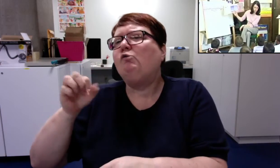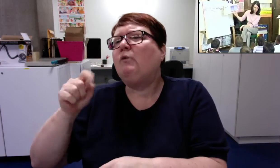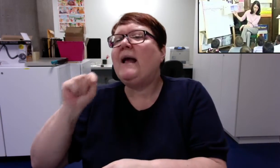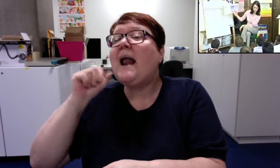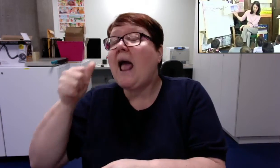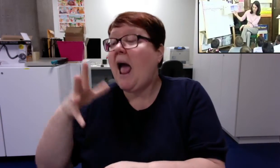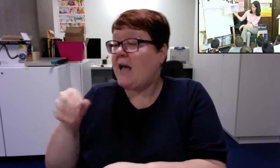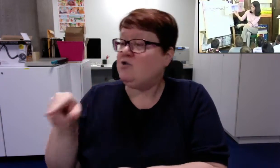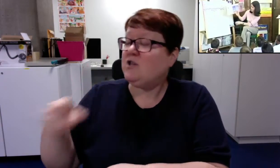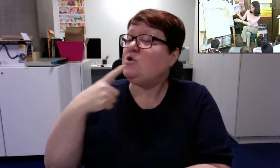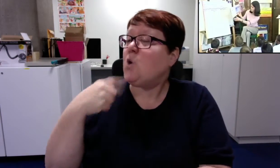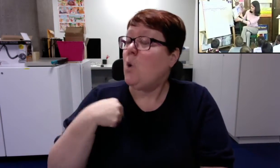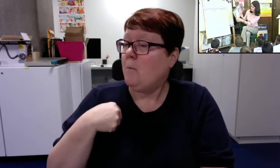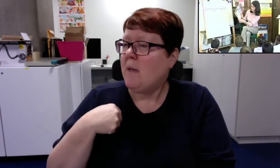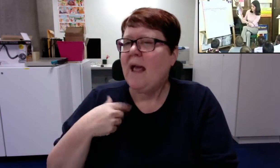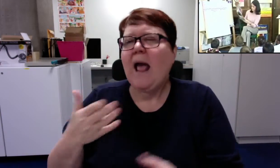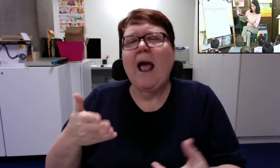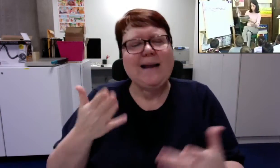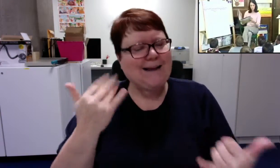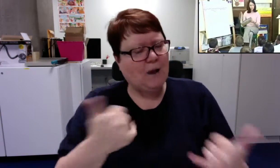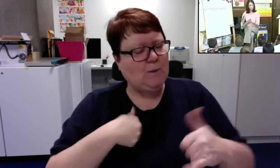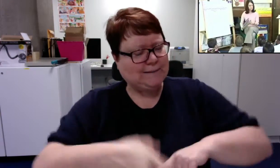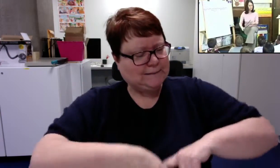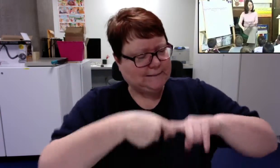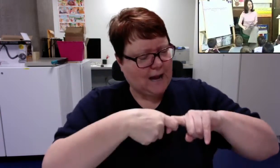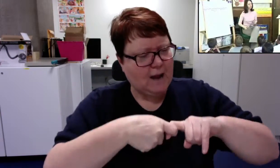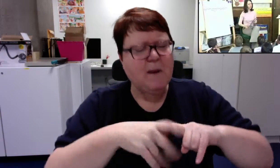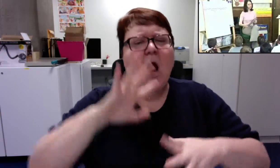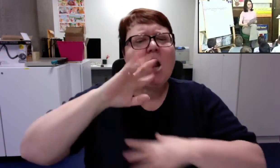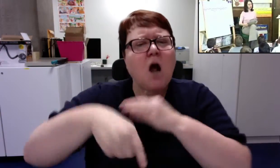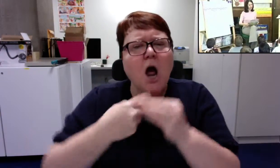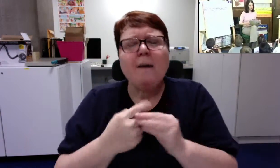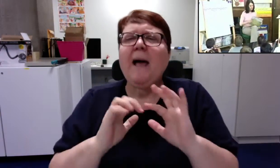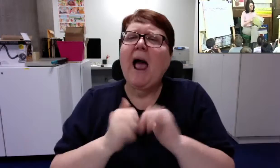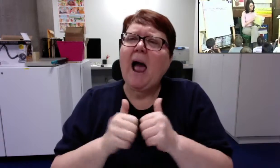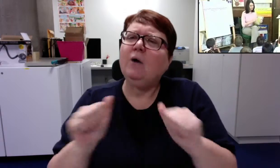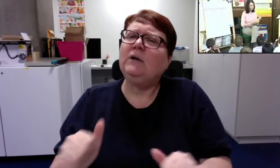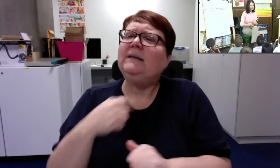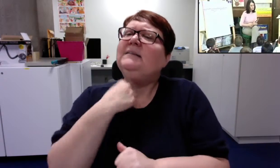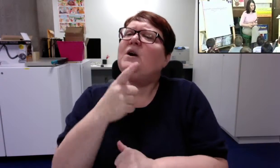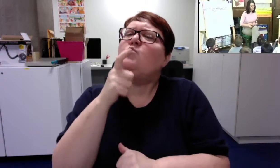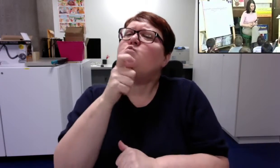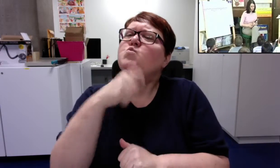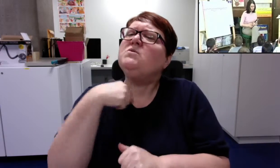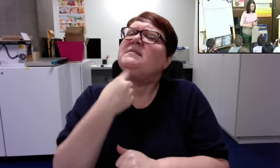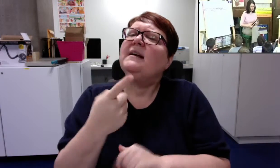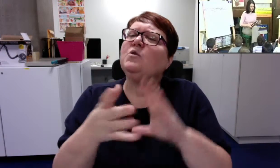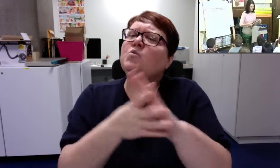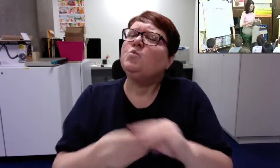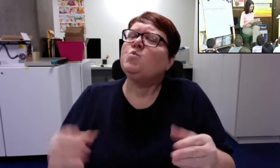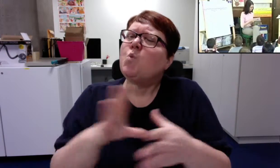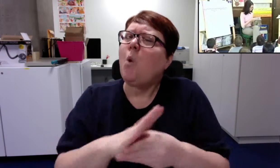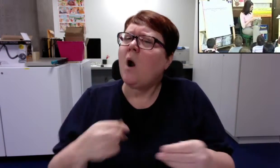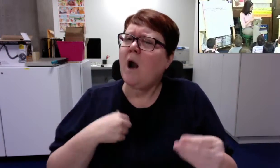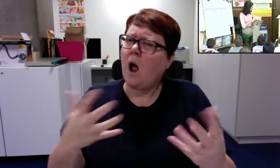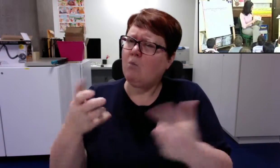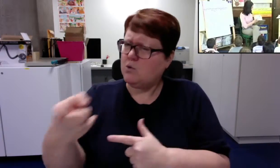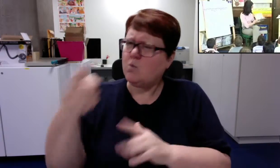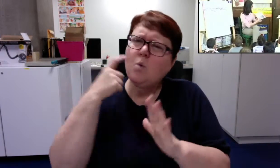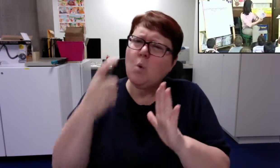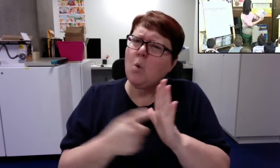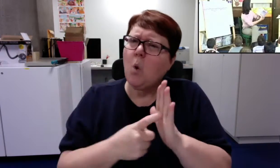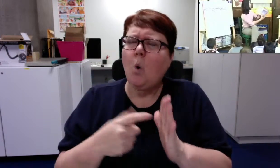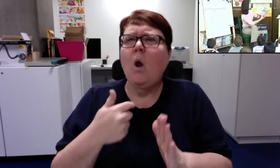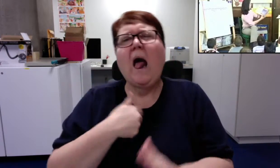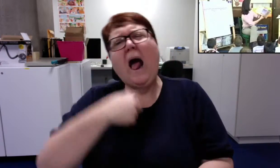told me so. And let me just stop for a minute, because we've been talking a lot about how we can tell who's telling the story. Yeah. And I want you to